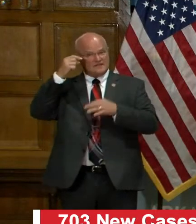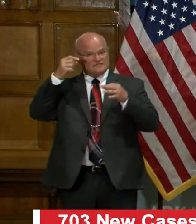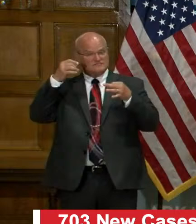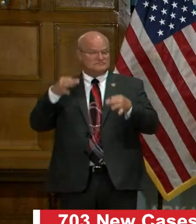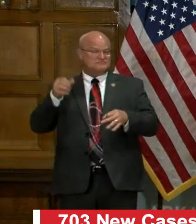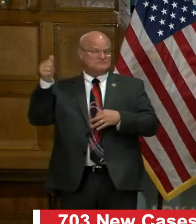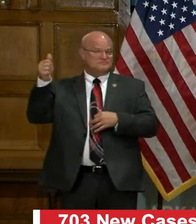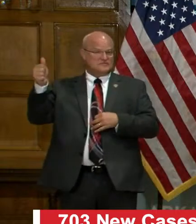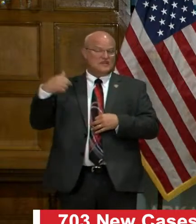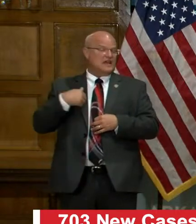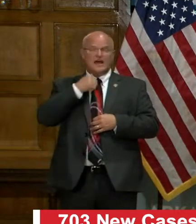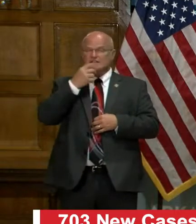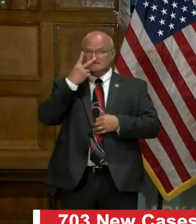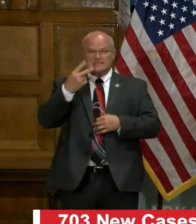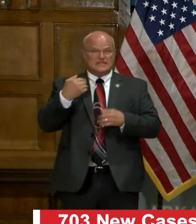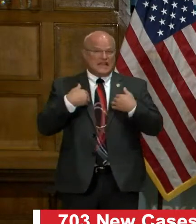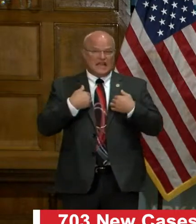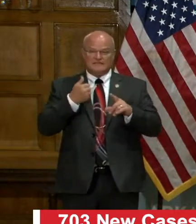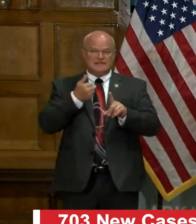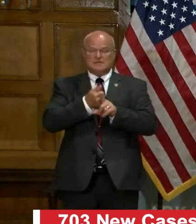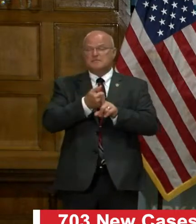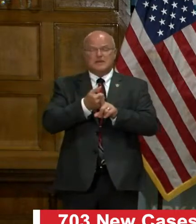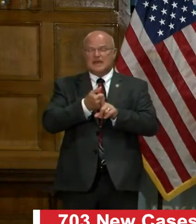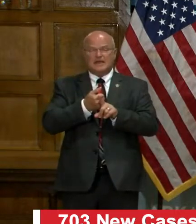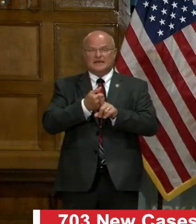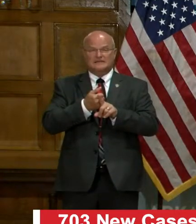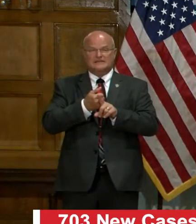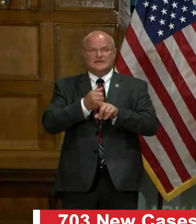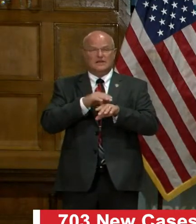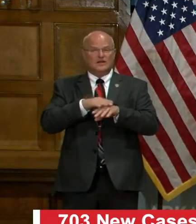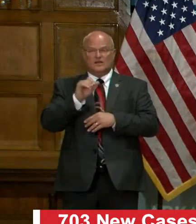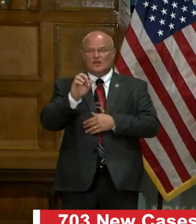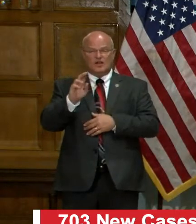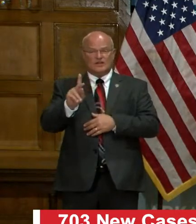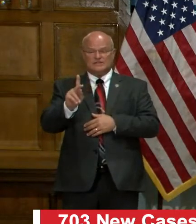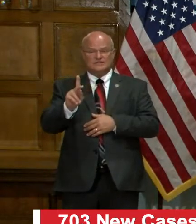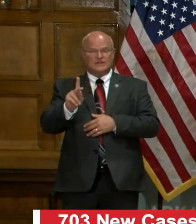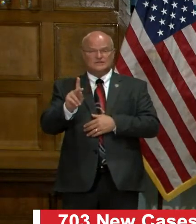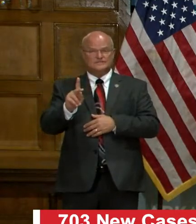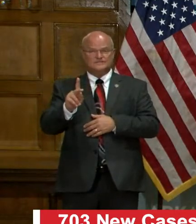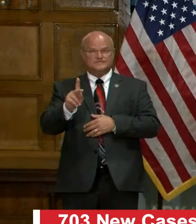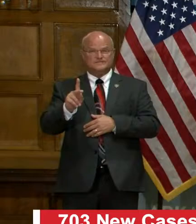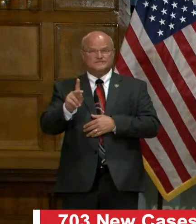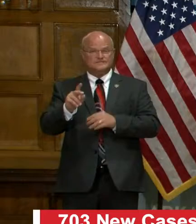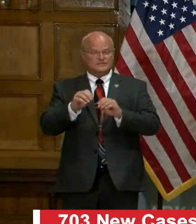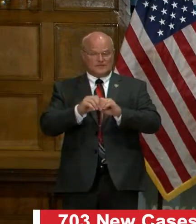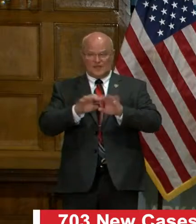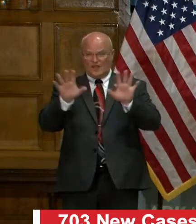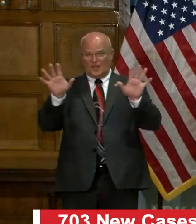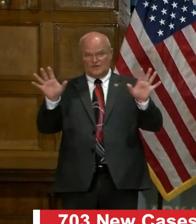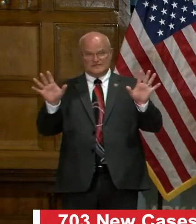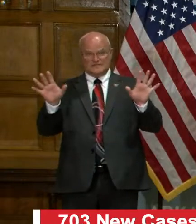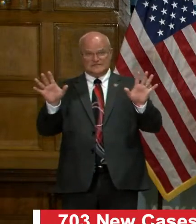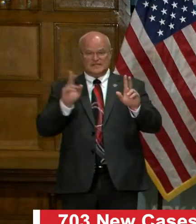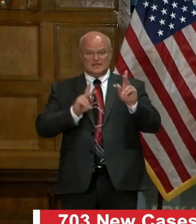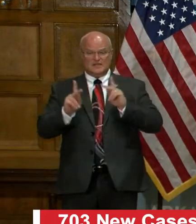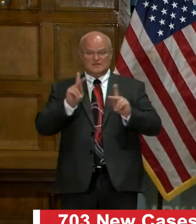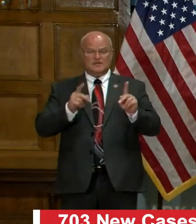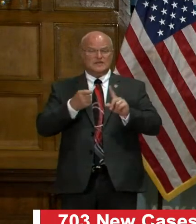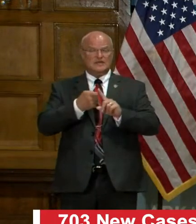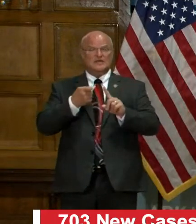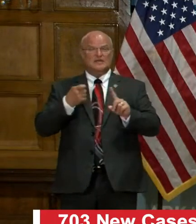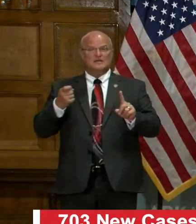made, and I don't see it having a great impact on Arkansas. Obviously, people